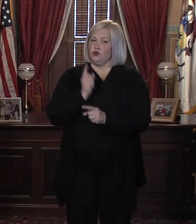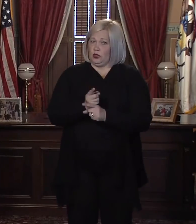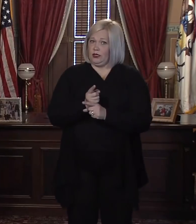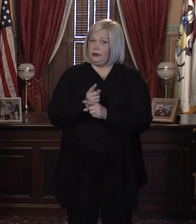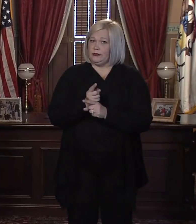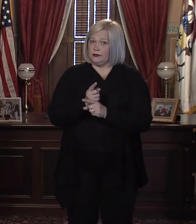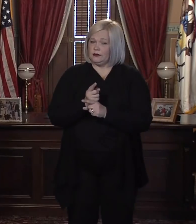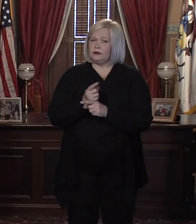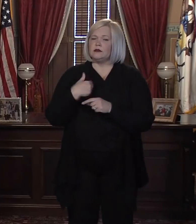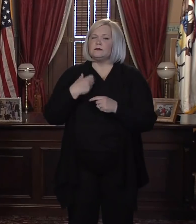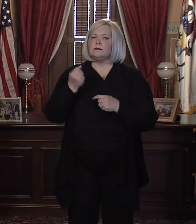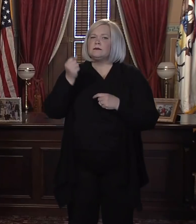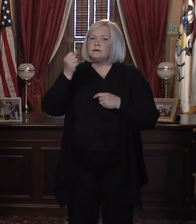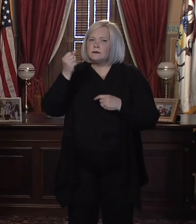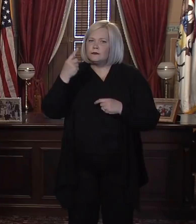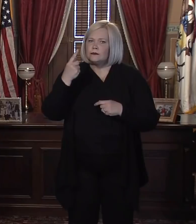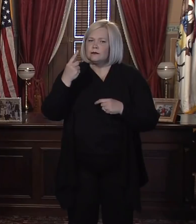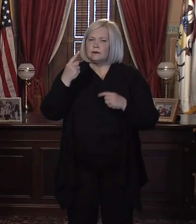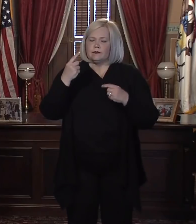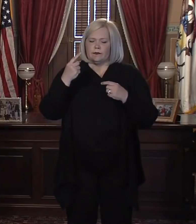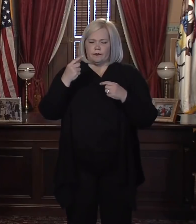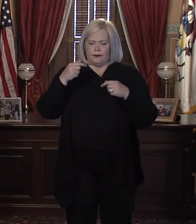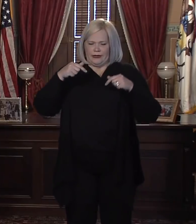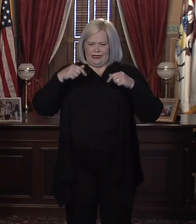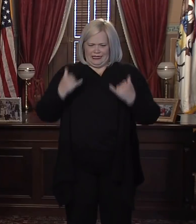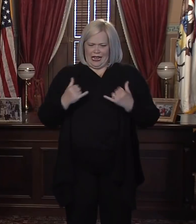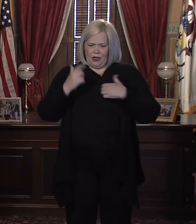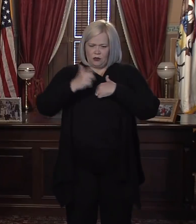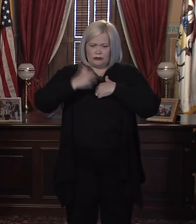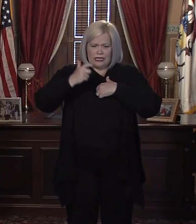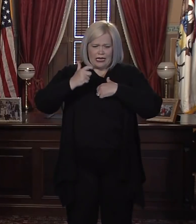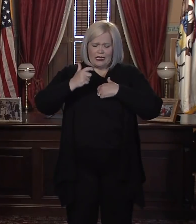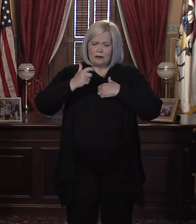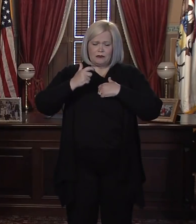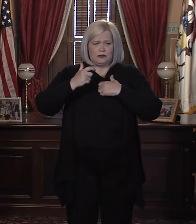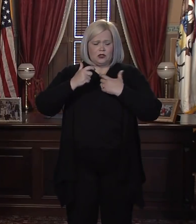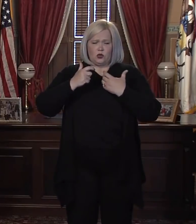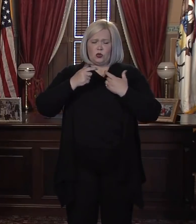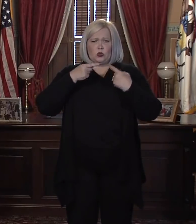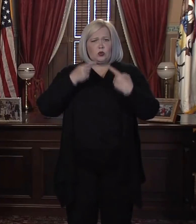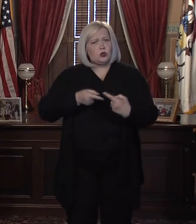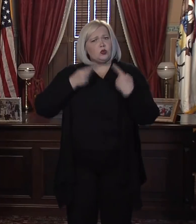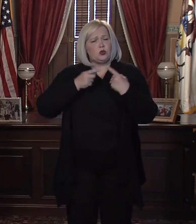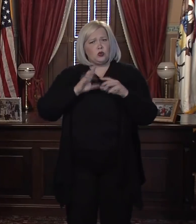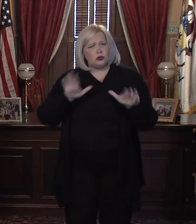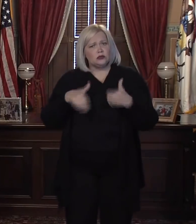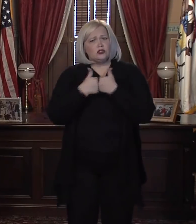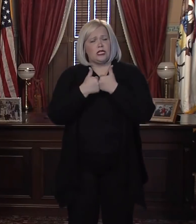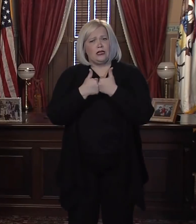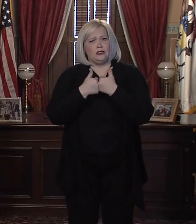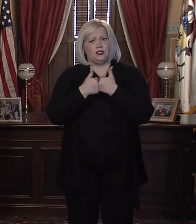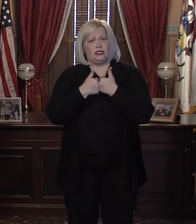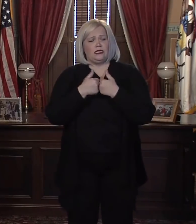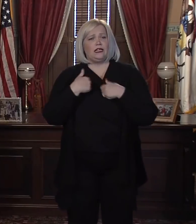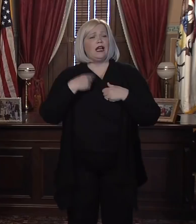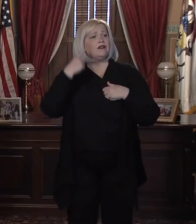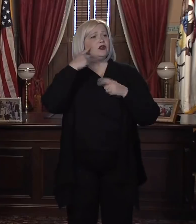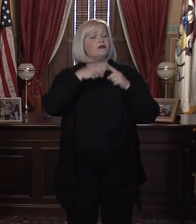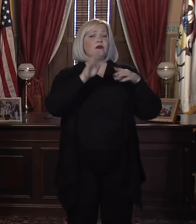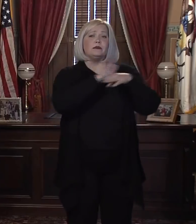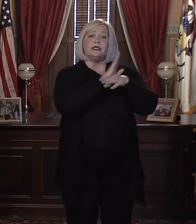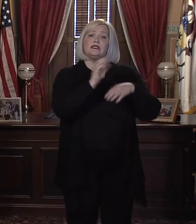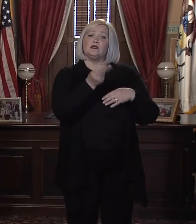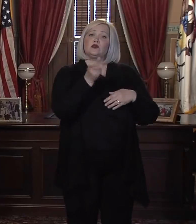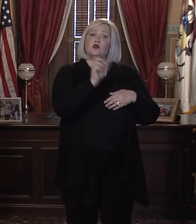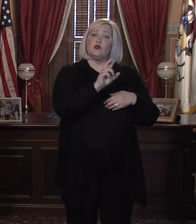how intense and difficult this moment is for so many people across our state. I've heard firsthand from business owners who've